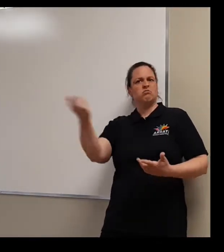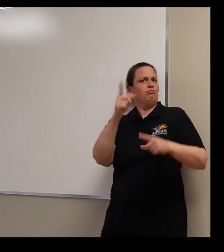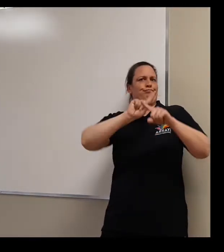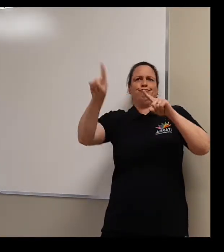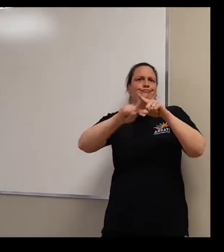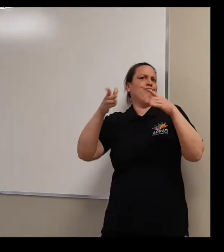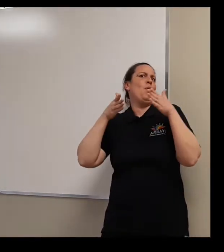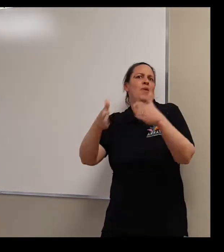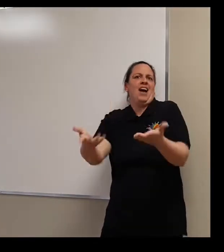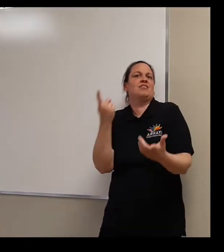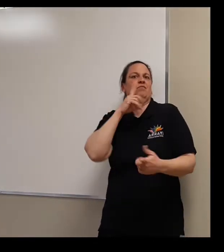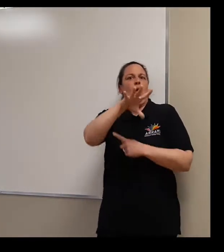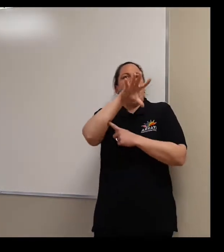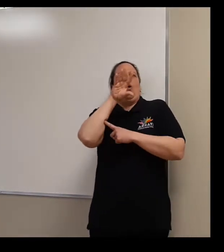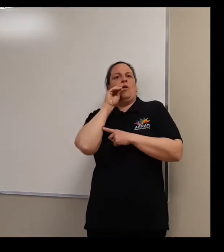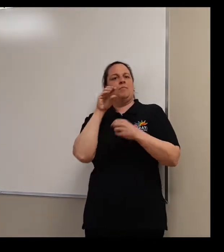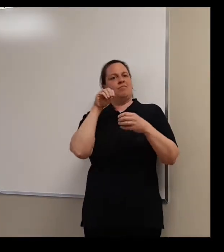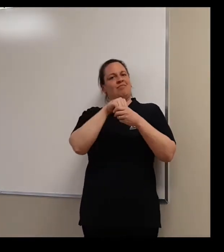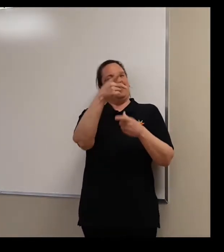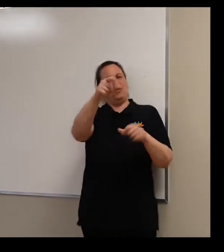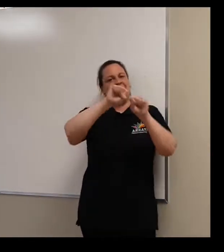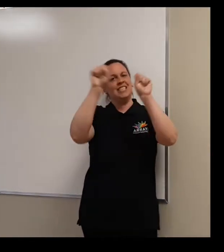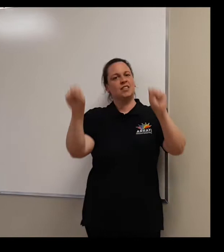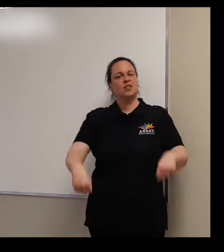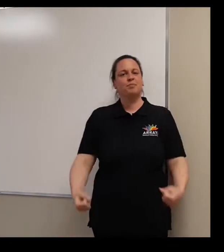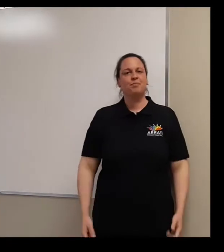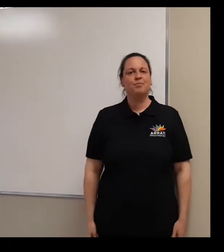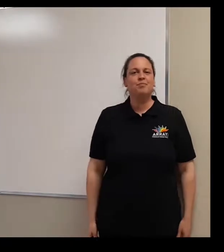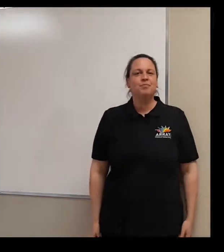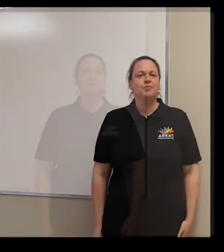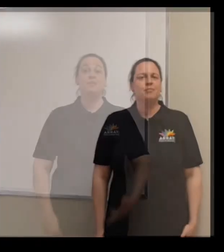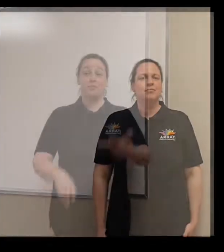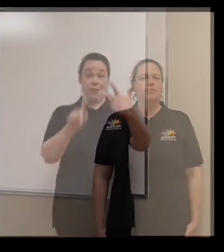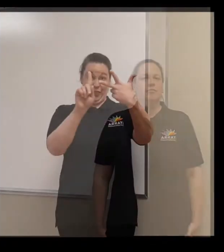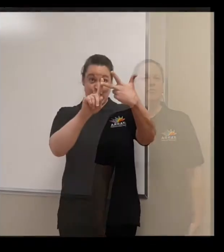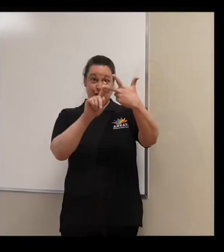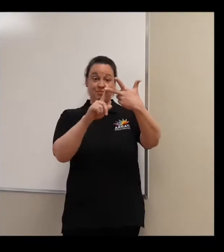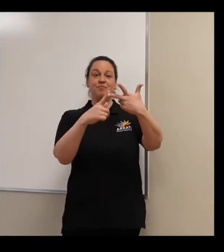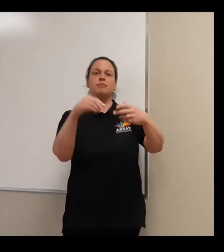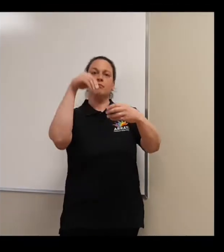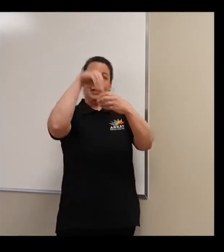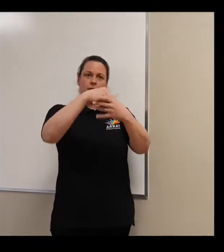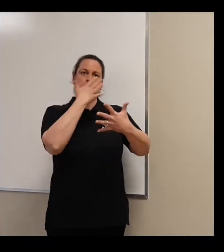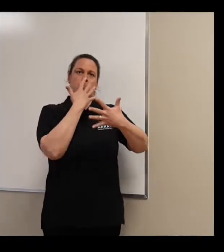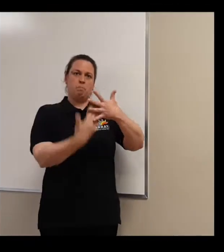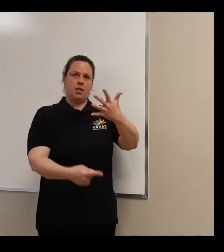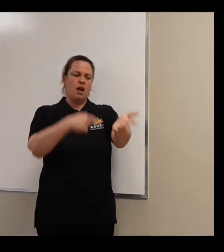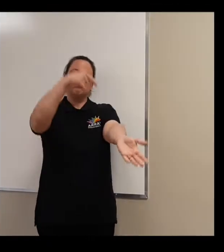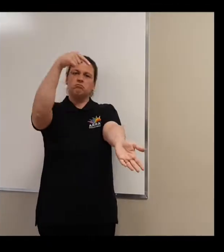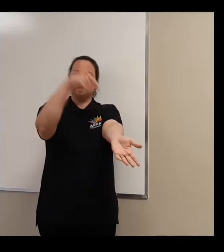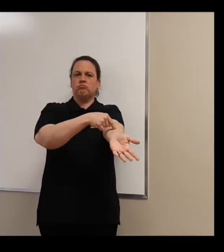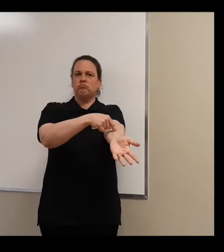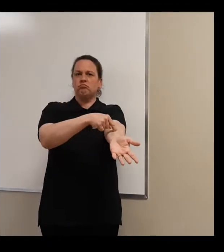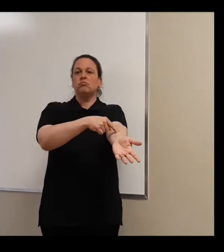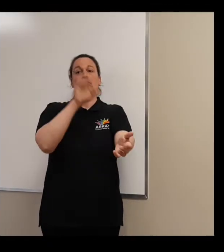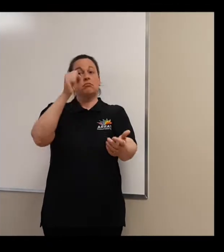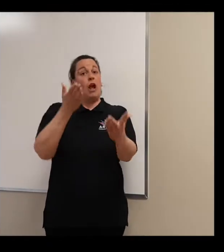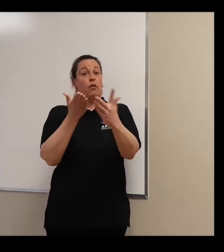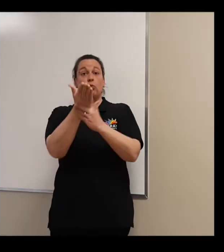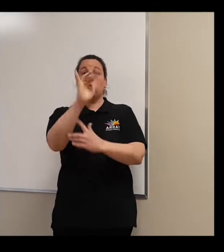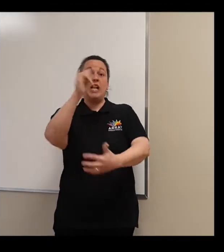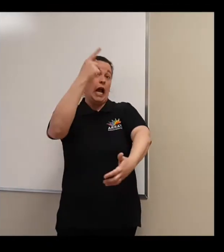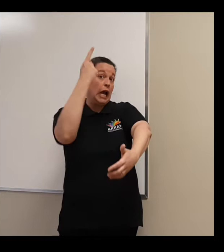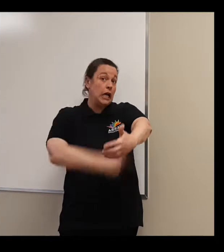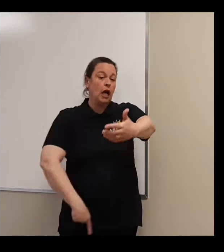the air, anything in the air can get into your system and affect you. Next is injection or cut